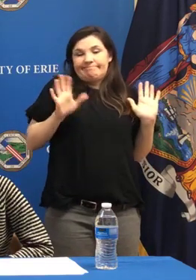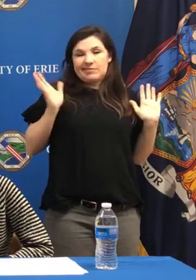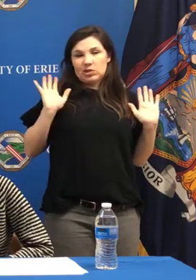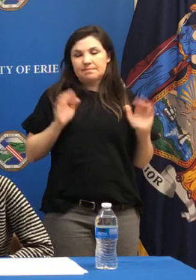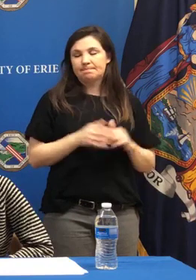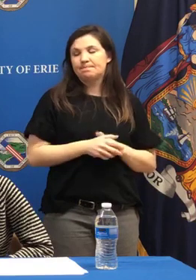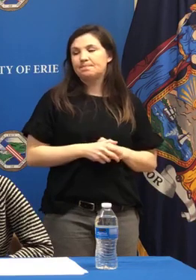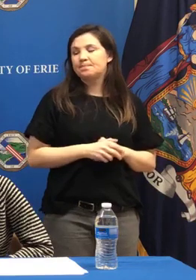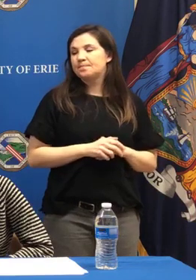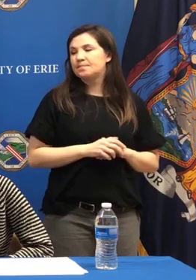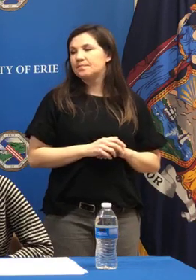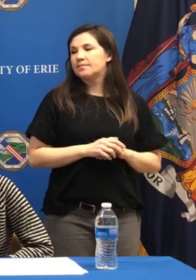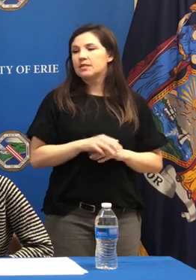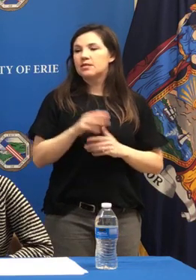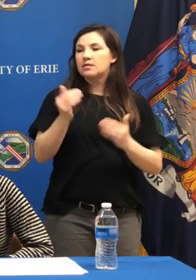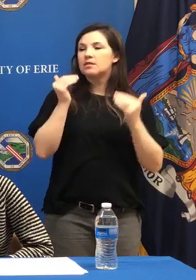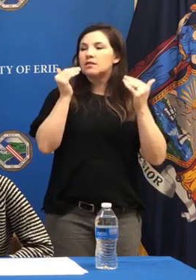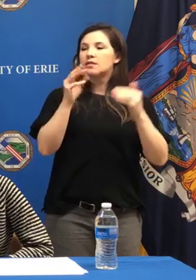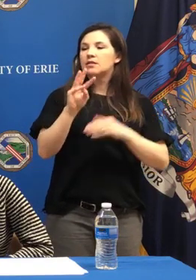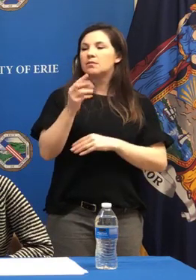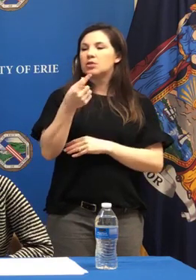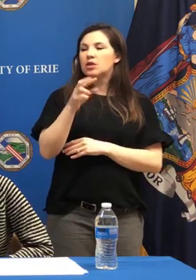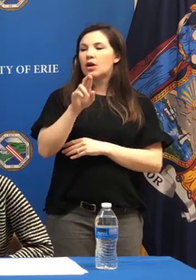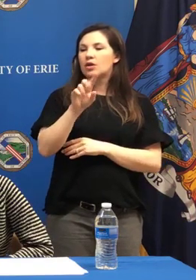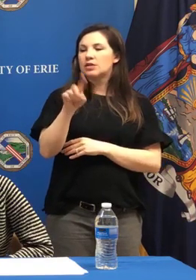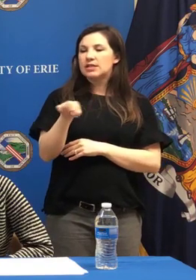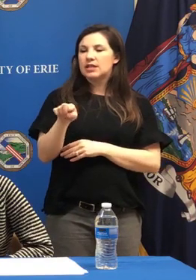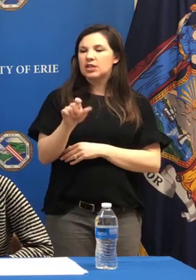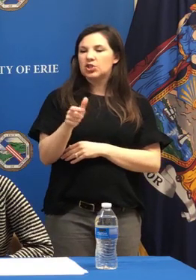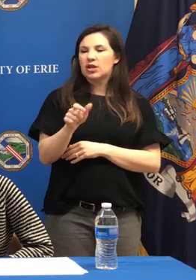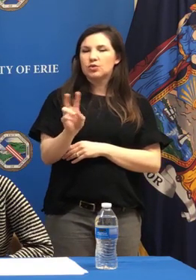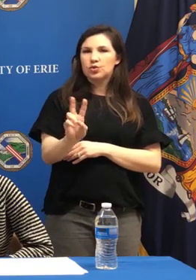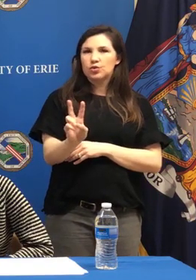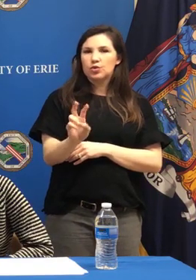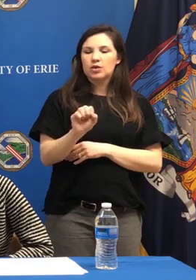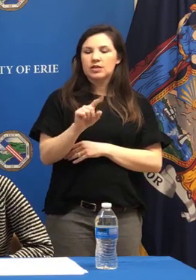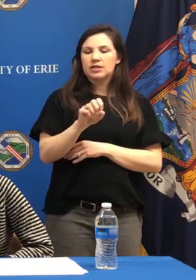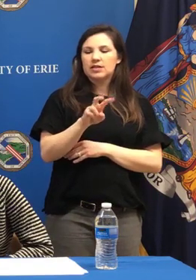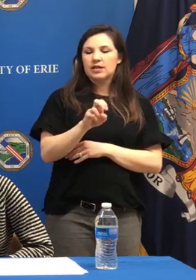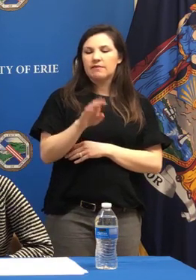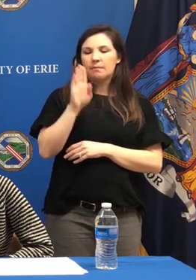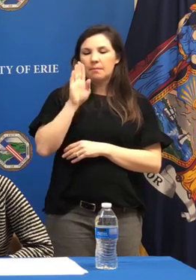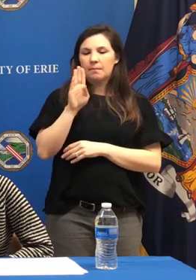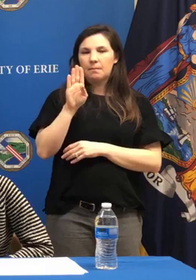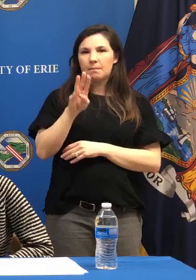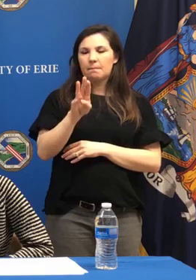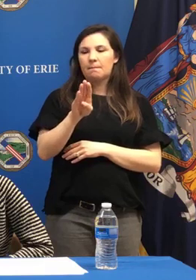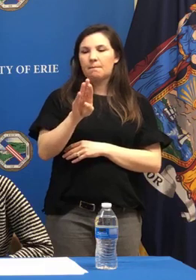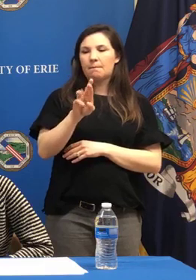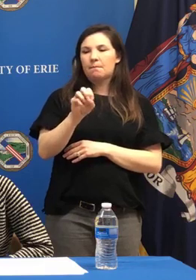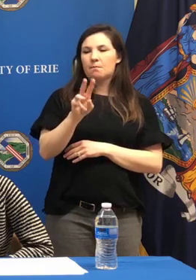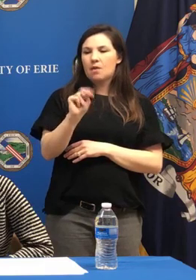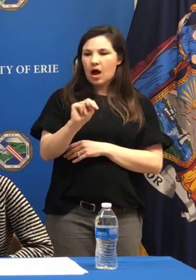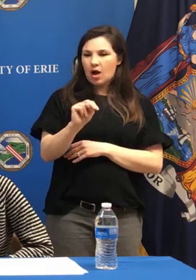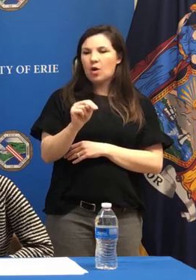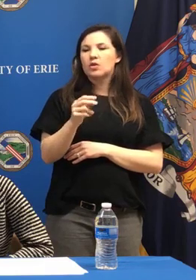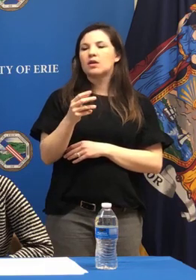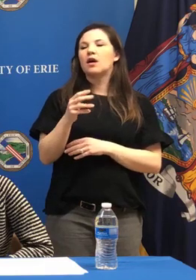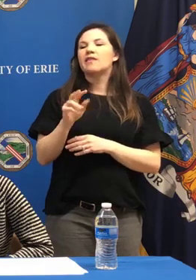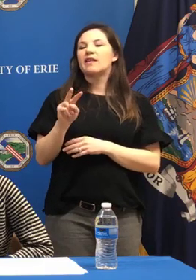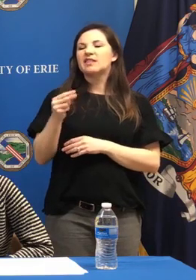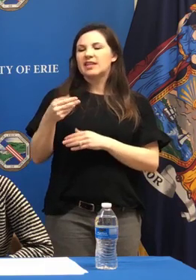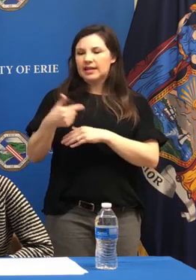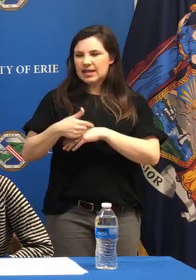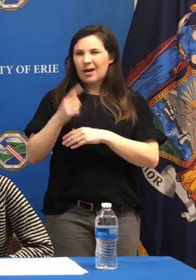that. WGRZ, Channel 2, we'll start with Steve Brown, and then when we come back the second time, Leanne, you'll have an opportunity to ask